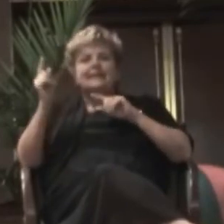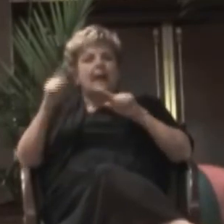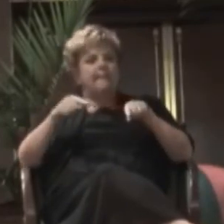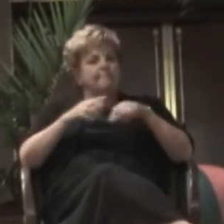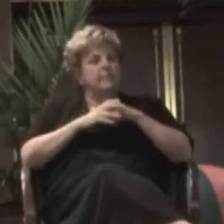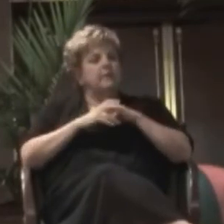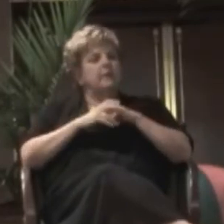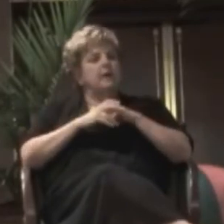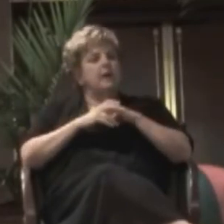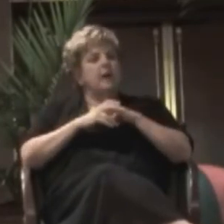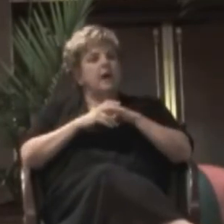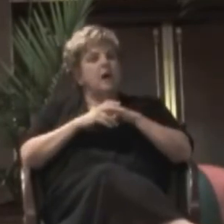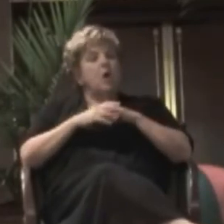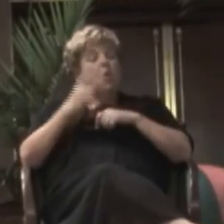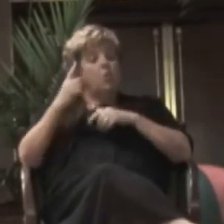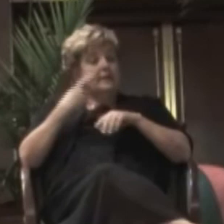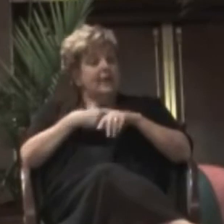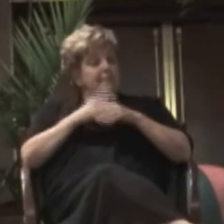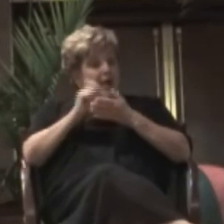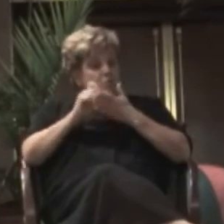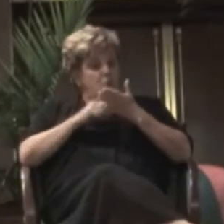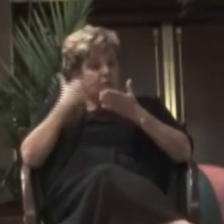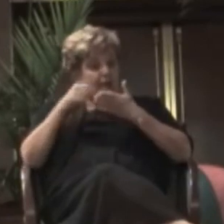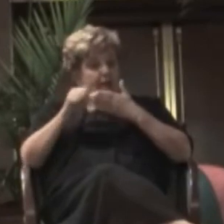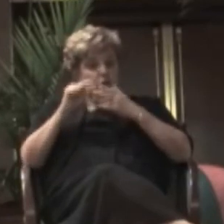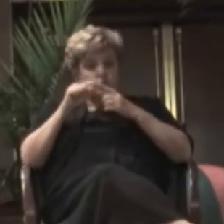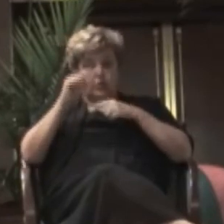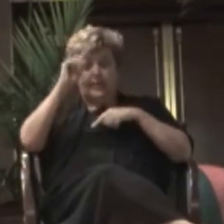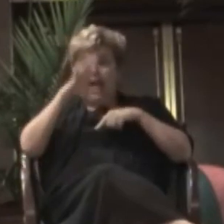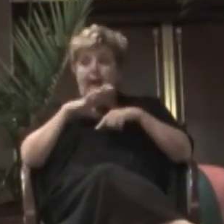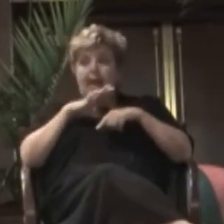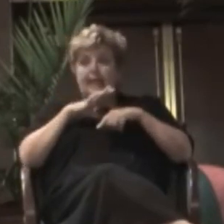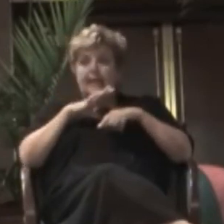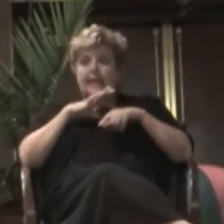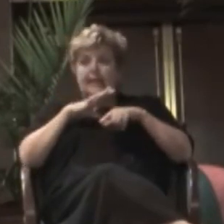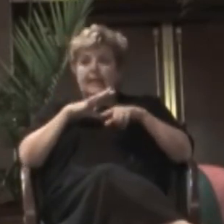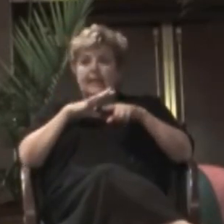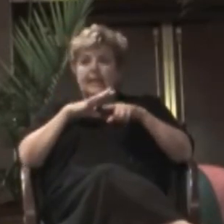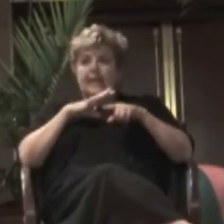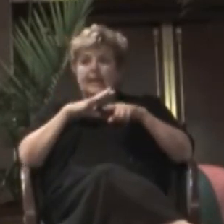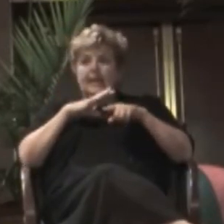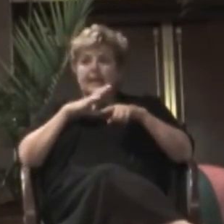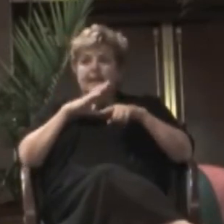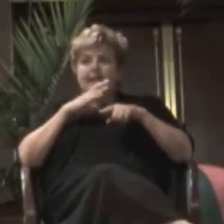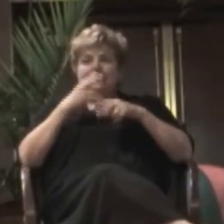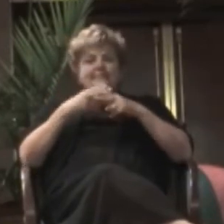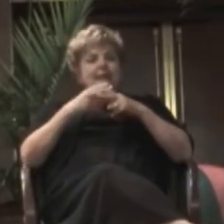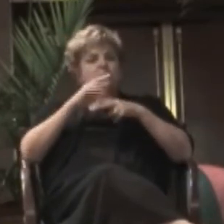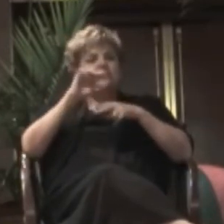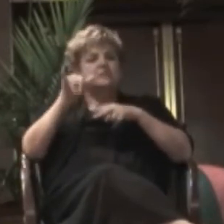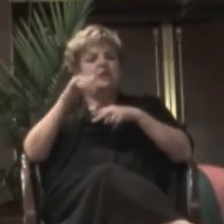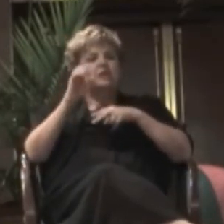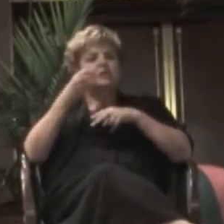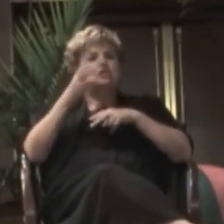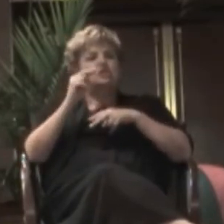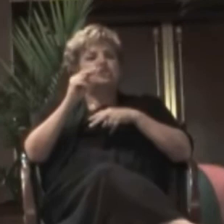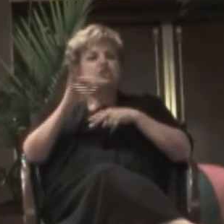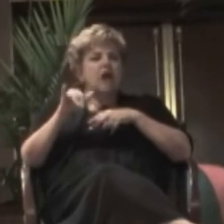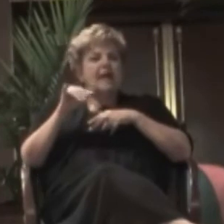guy that, his name was Johnny Snow. He was a Navy fellow. And I didn't know it. I didn't know